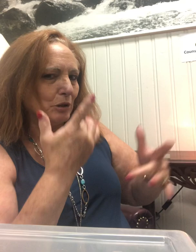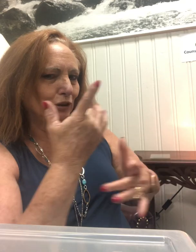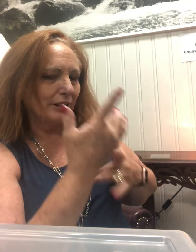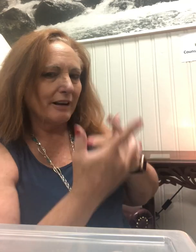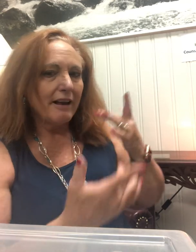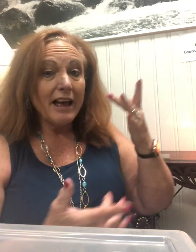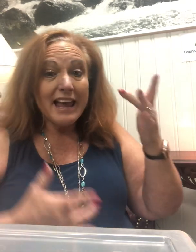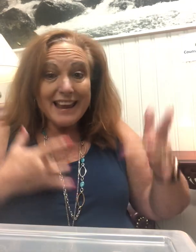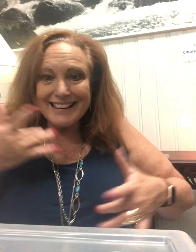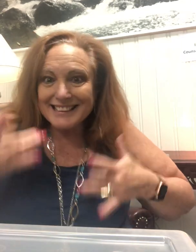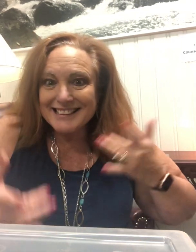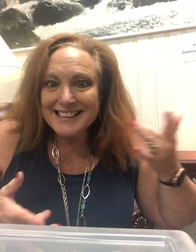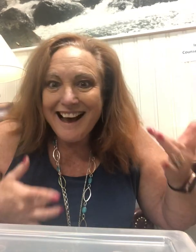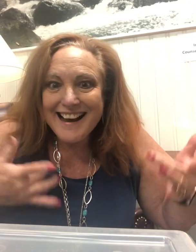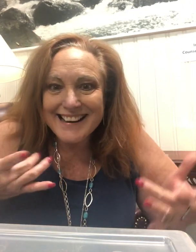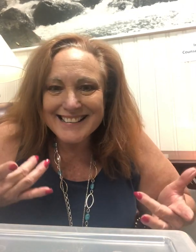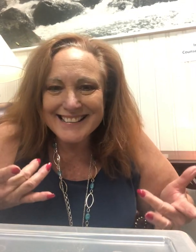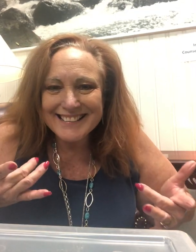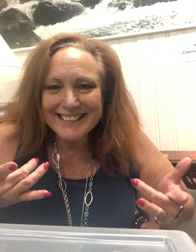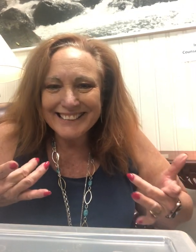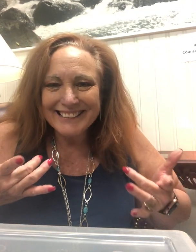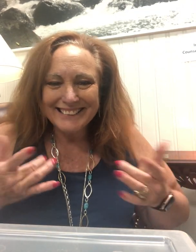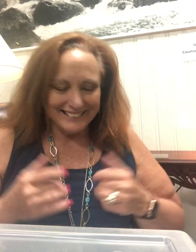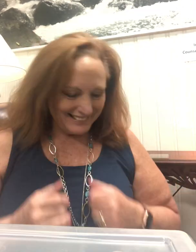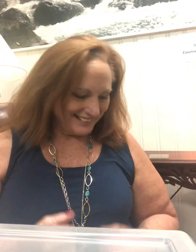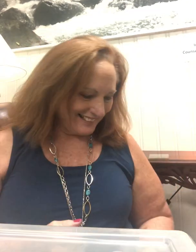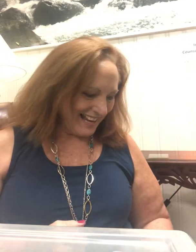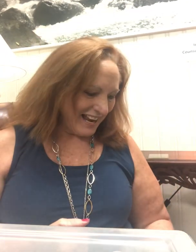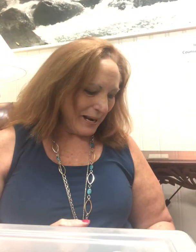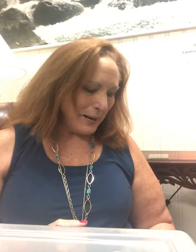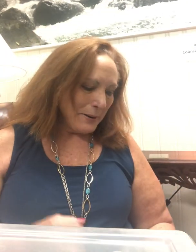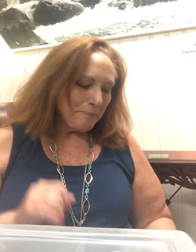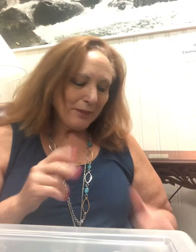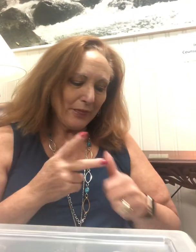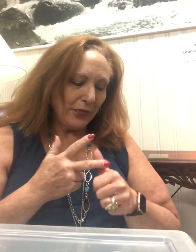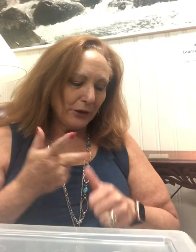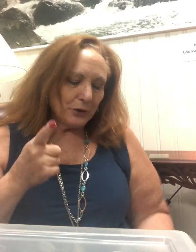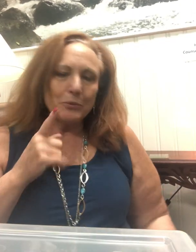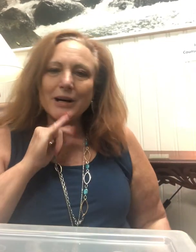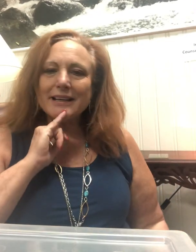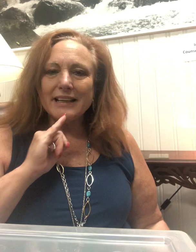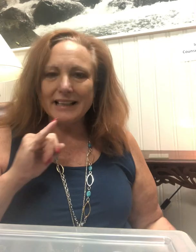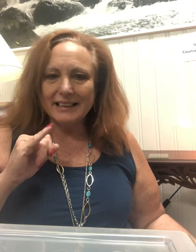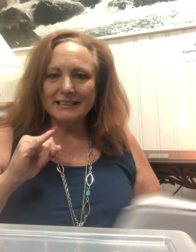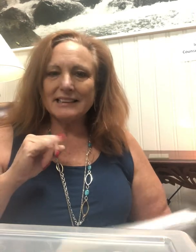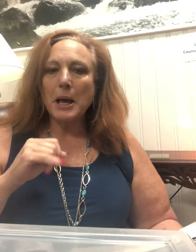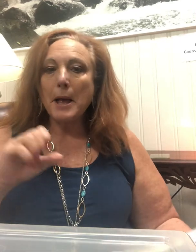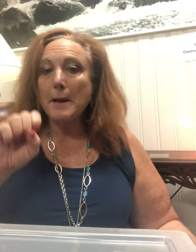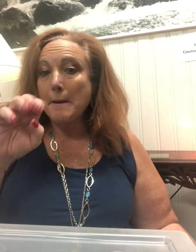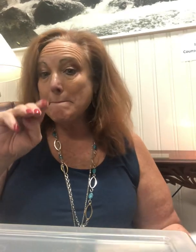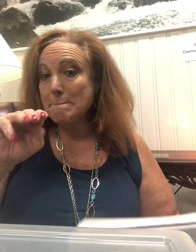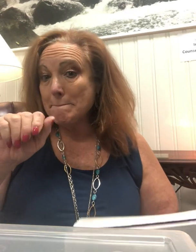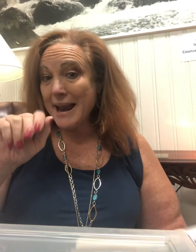motion. Excite. Okay. The third one is